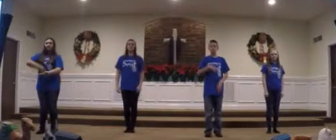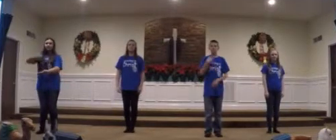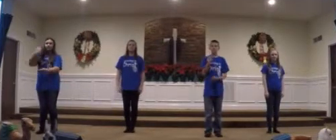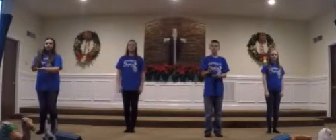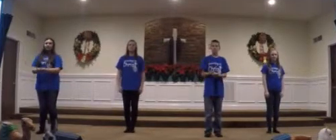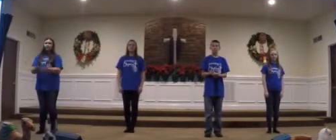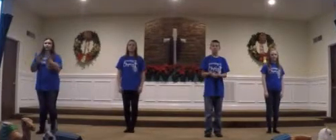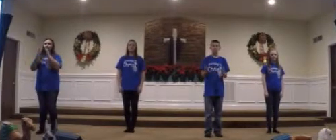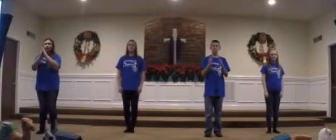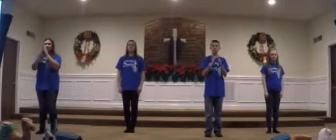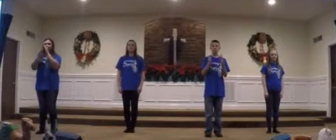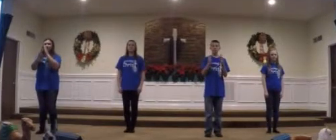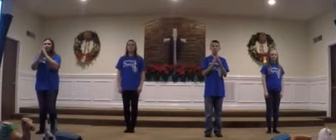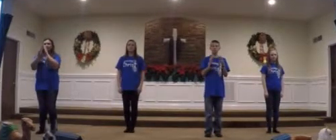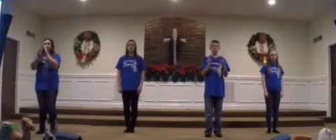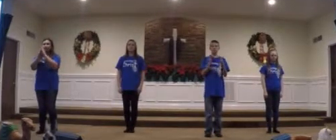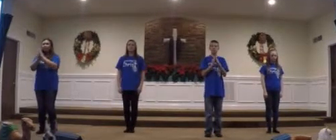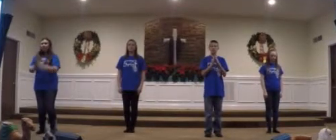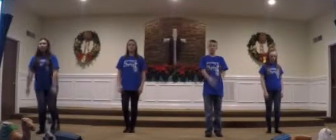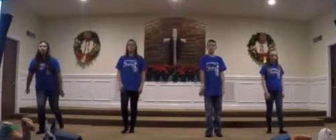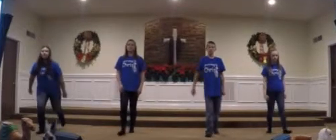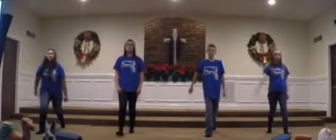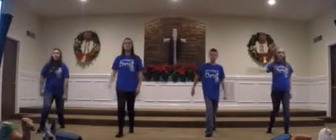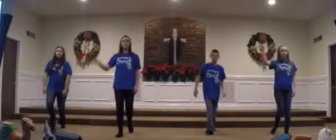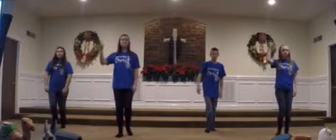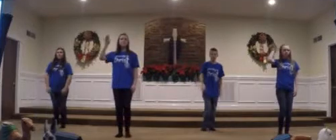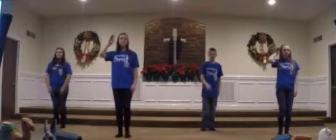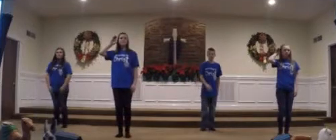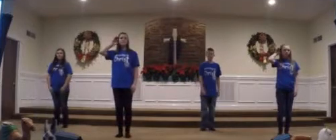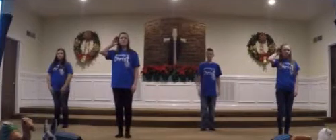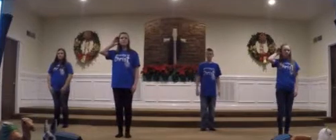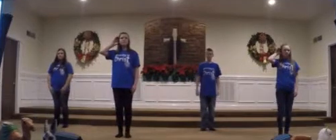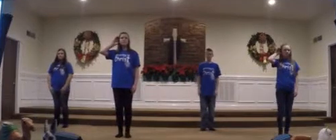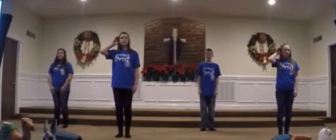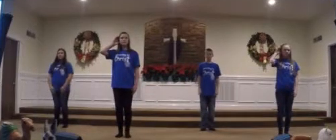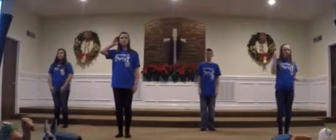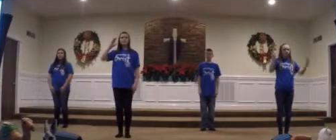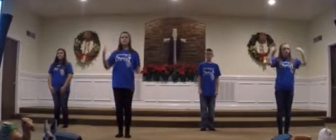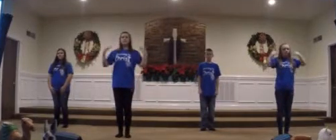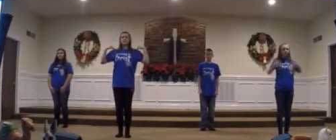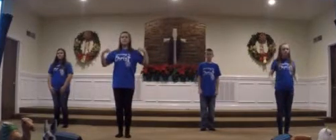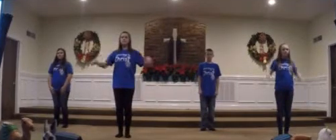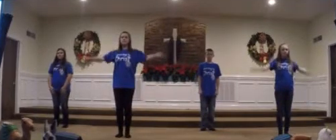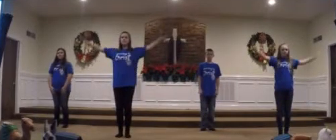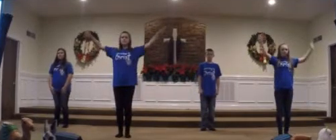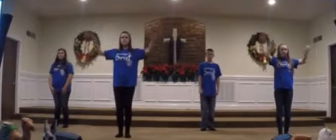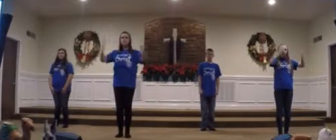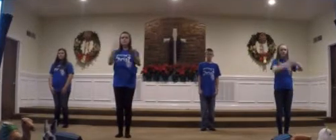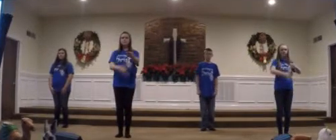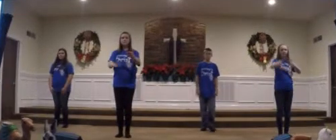born in Bethlehem The herald angels sing